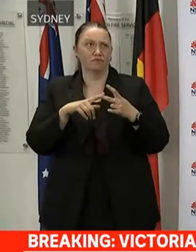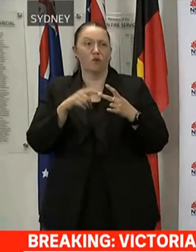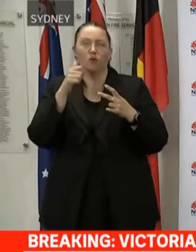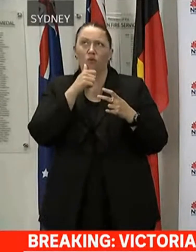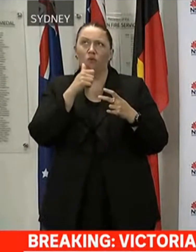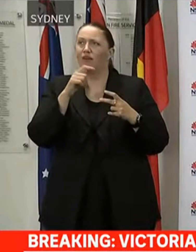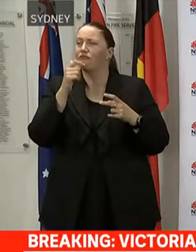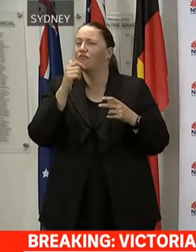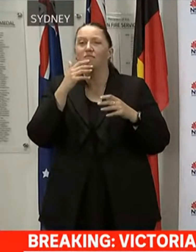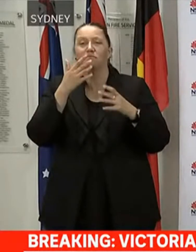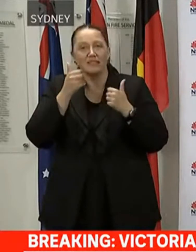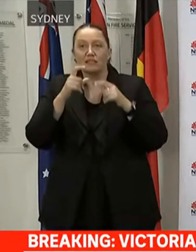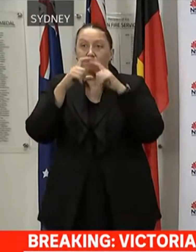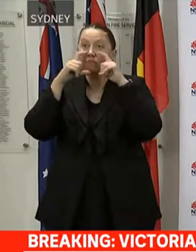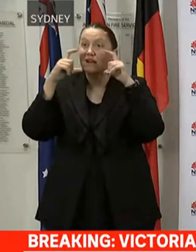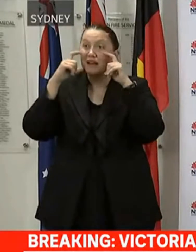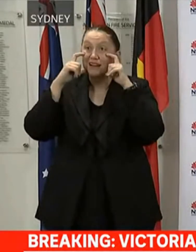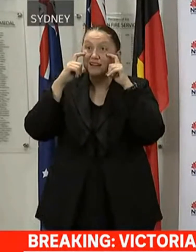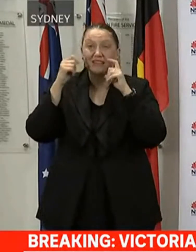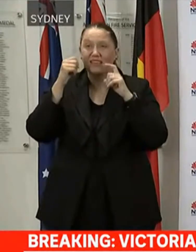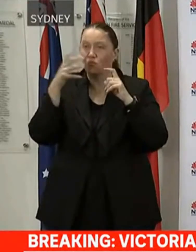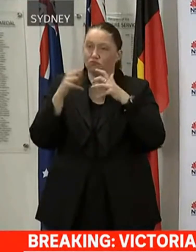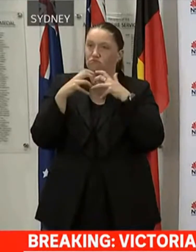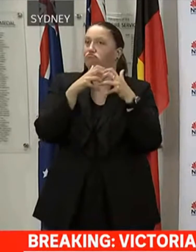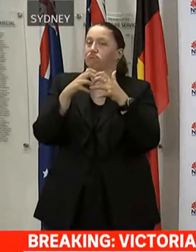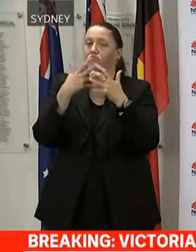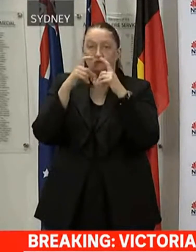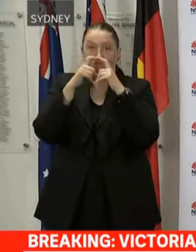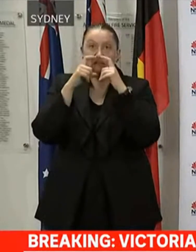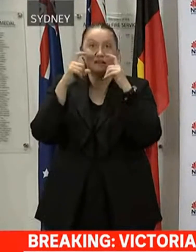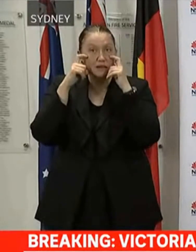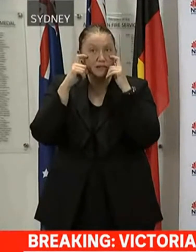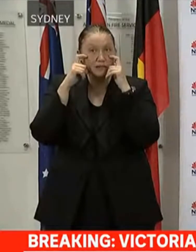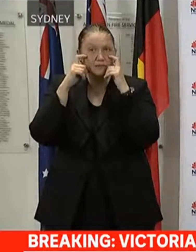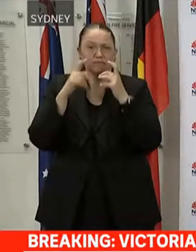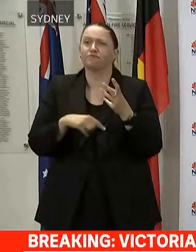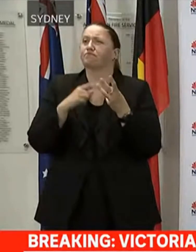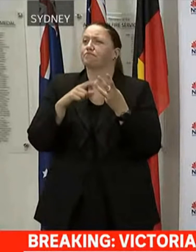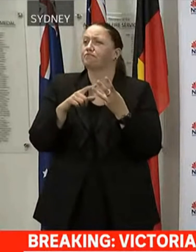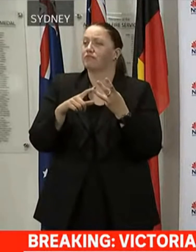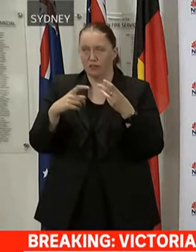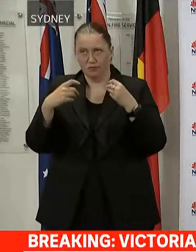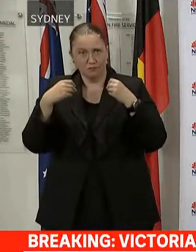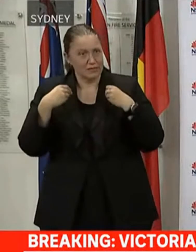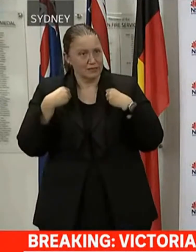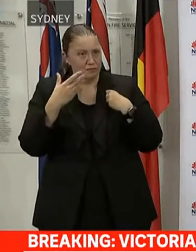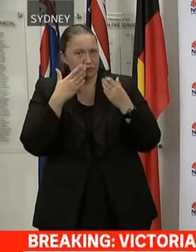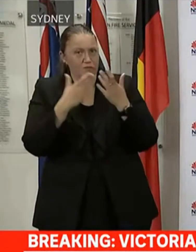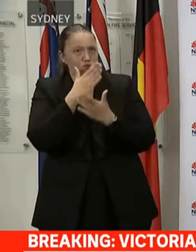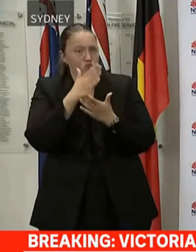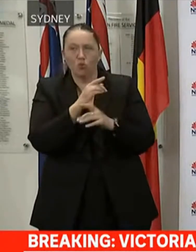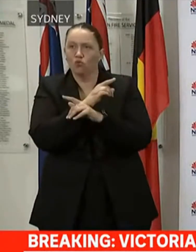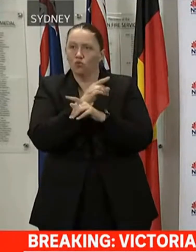or in supermarkets, and whether it's the way in which we've asked businesses to approach a COVID-safe